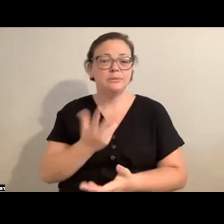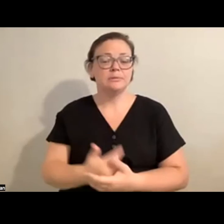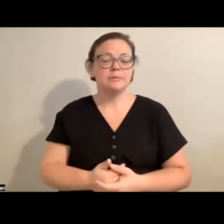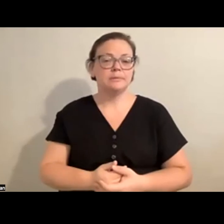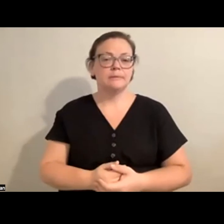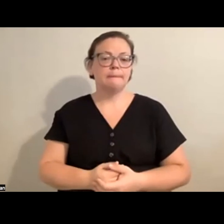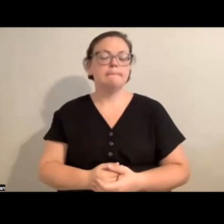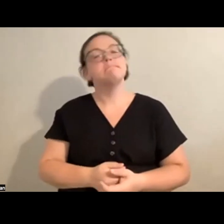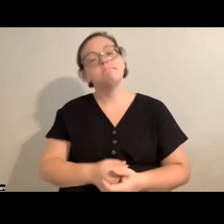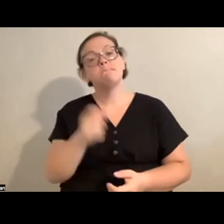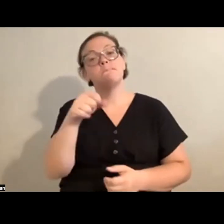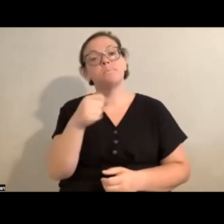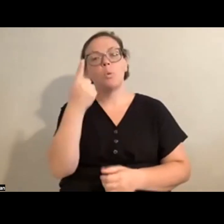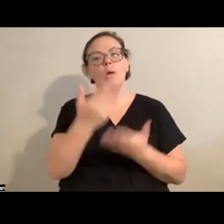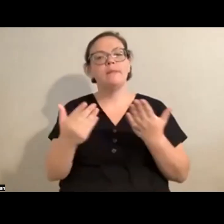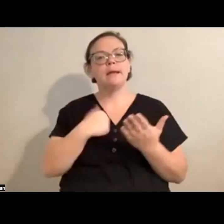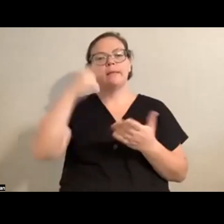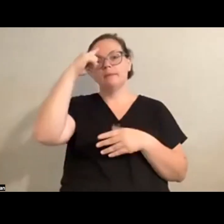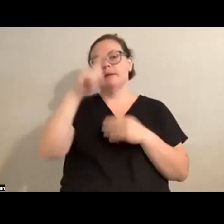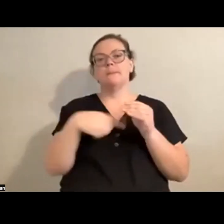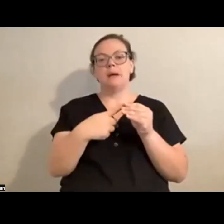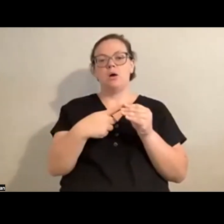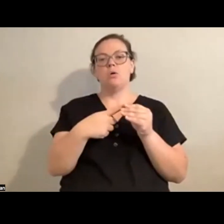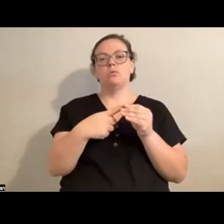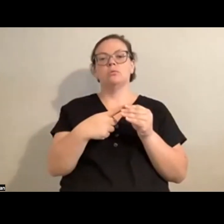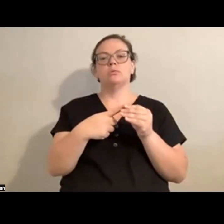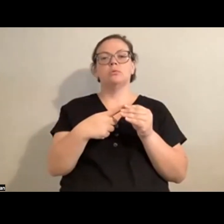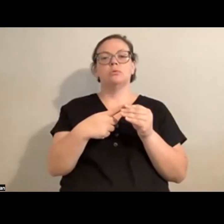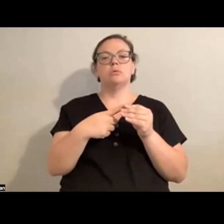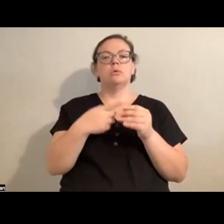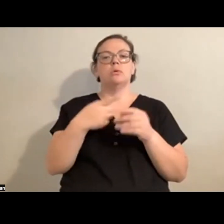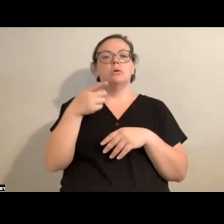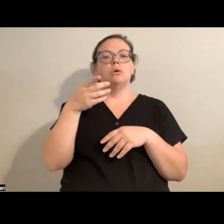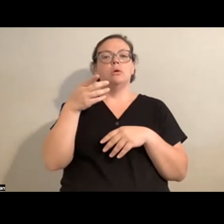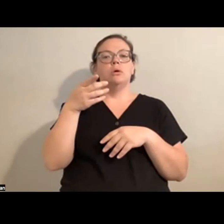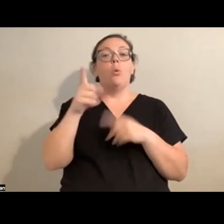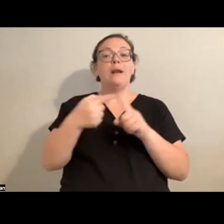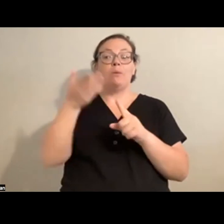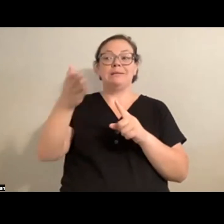Yeah, and one of the things I'm thinking about is at the presentation, Divya mentioned that